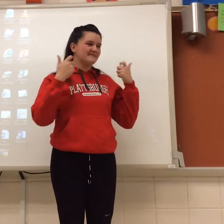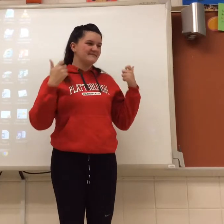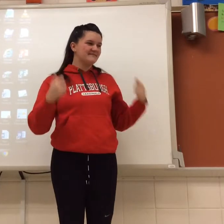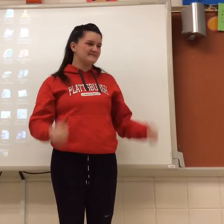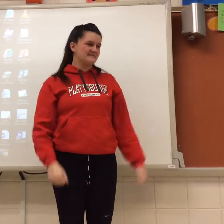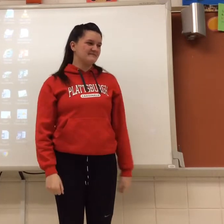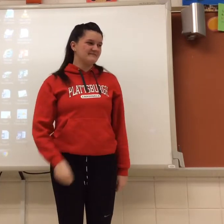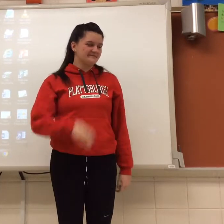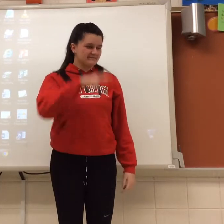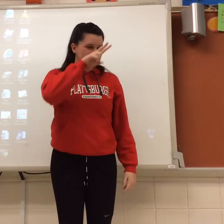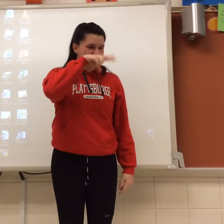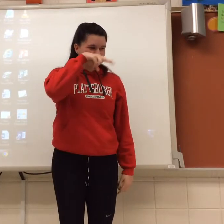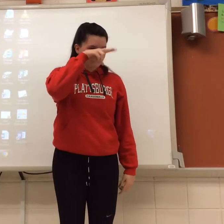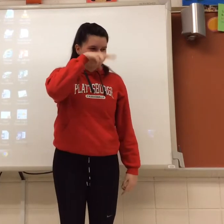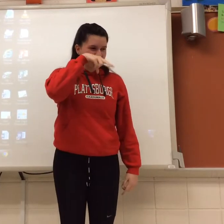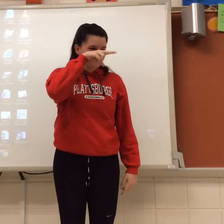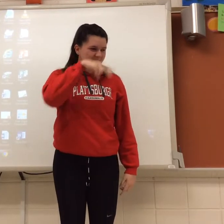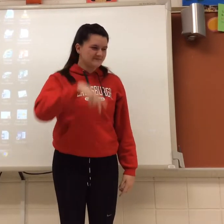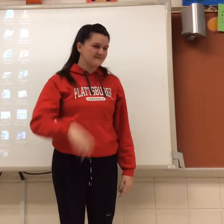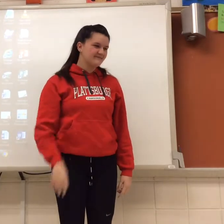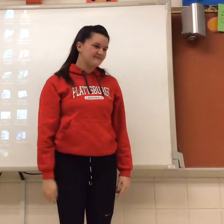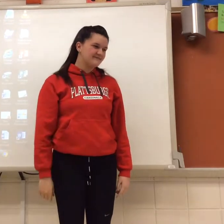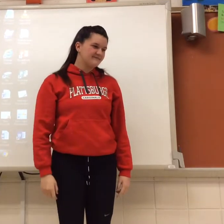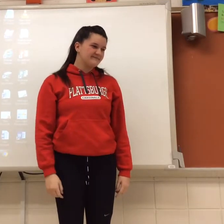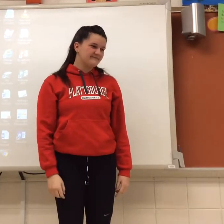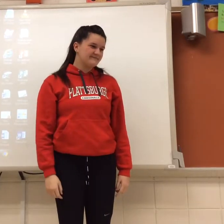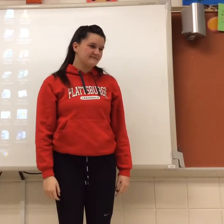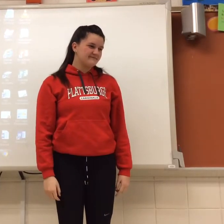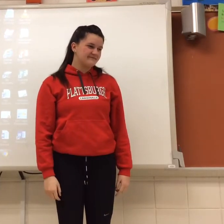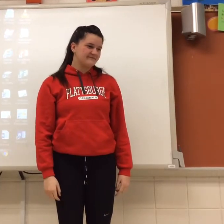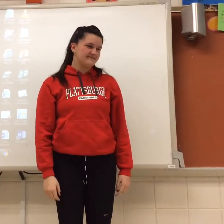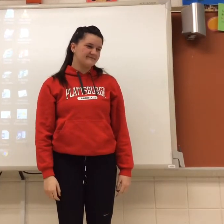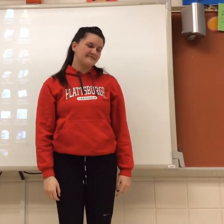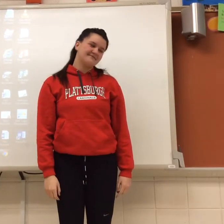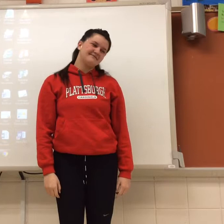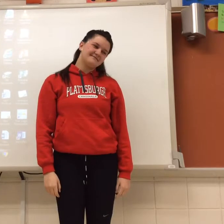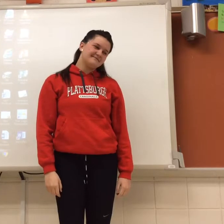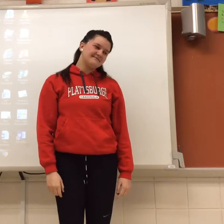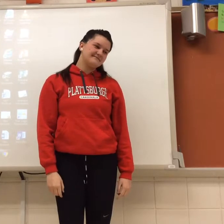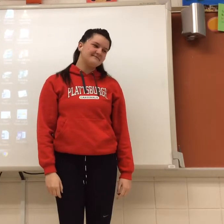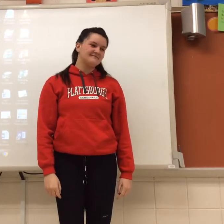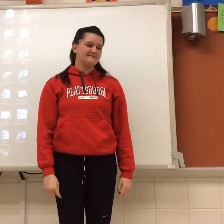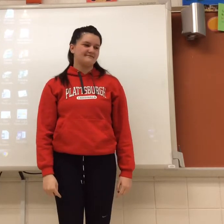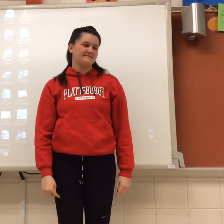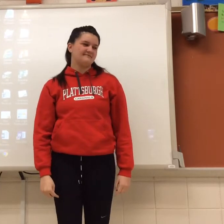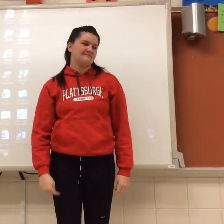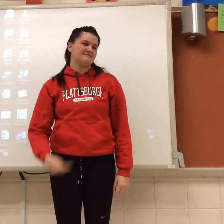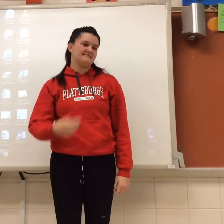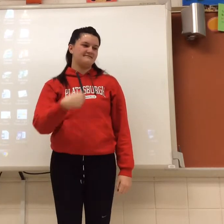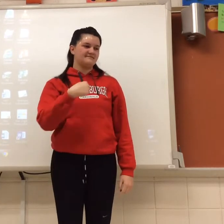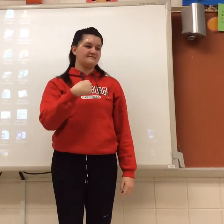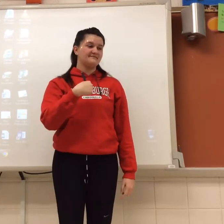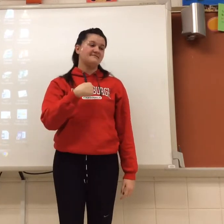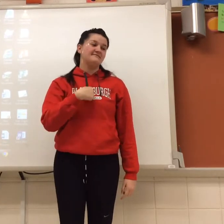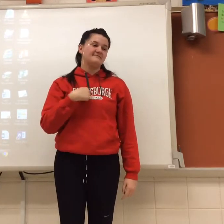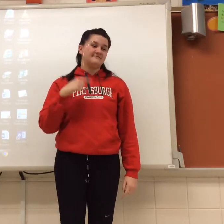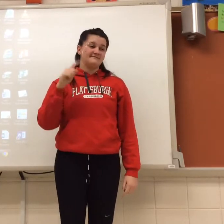him with a wide, warm smile, was the same little girl he'd seen only the day before.